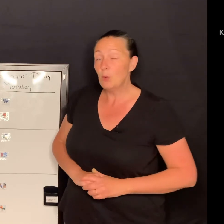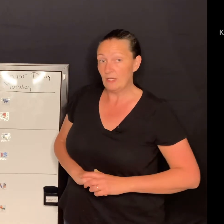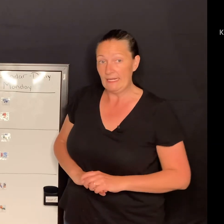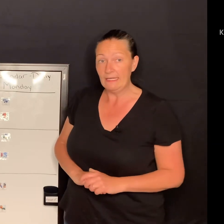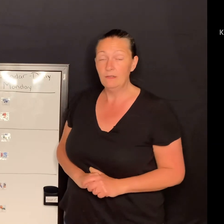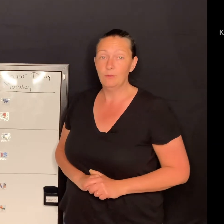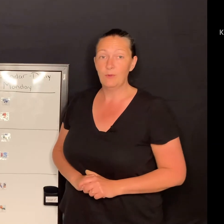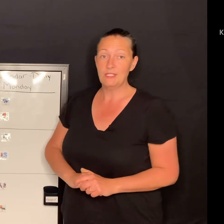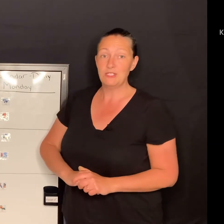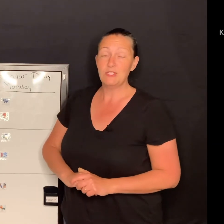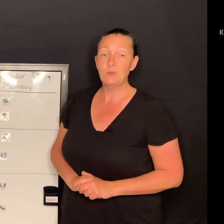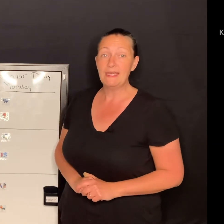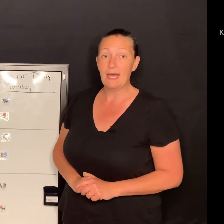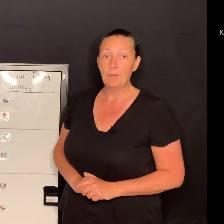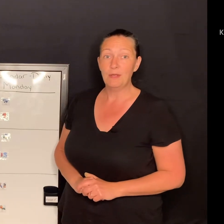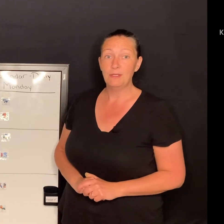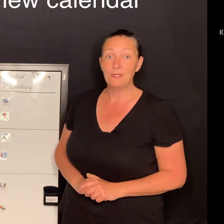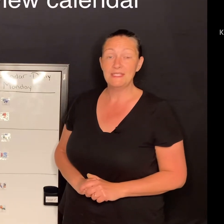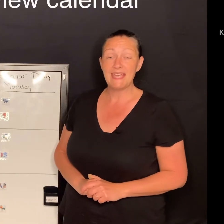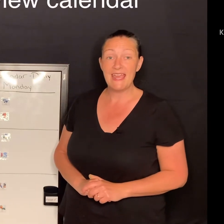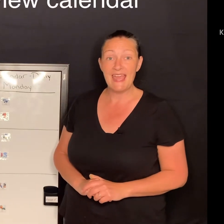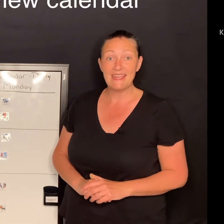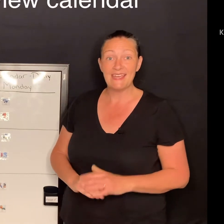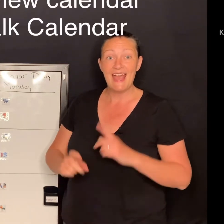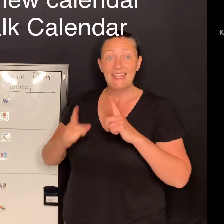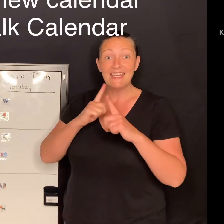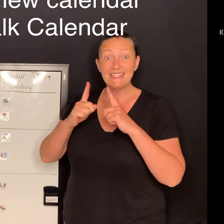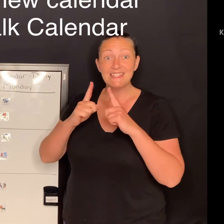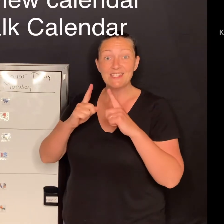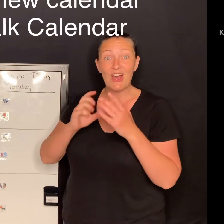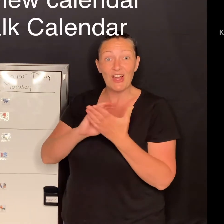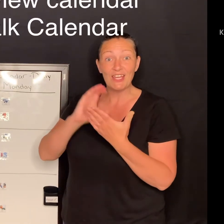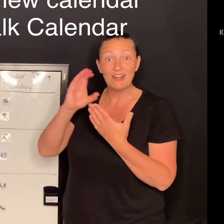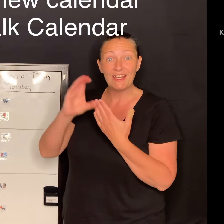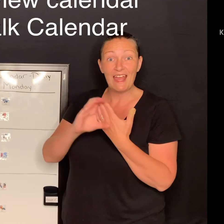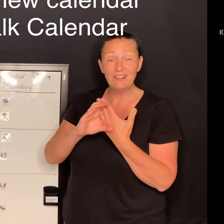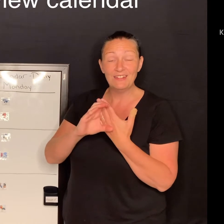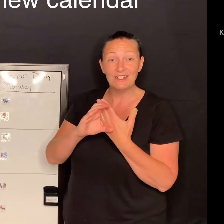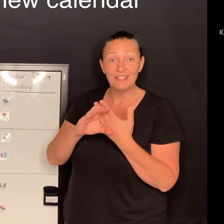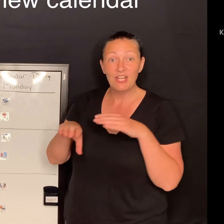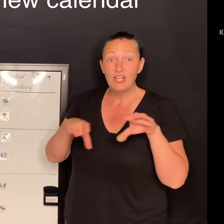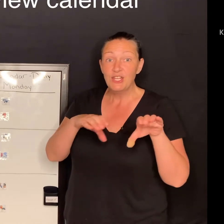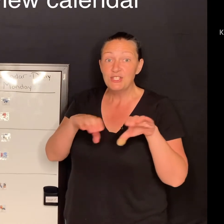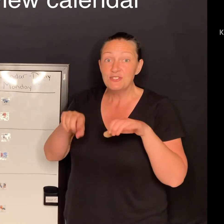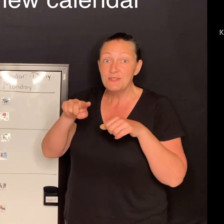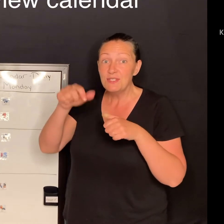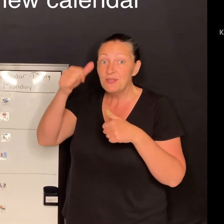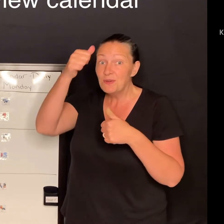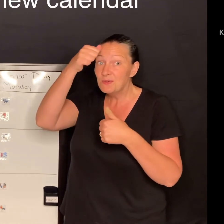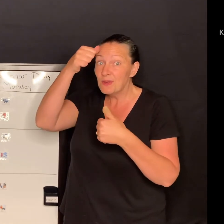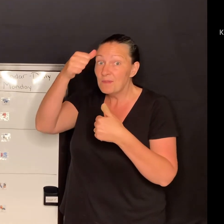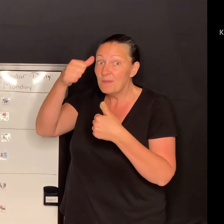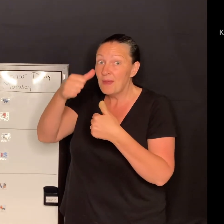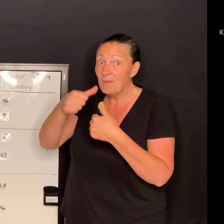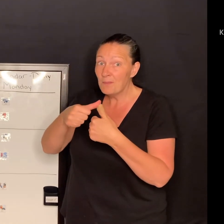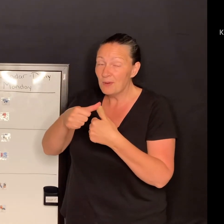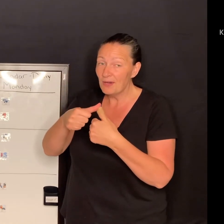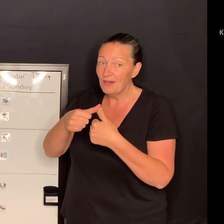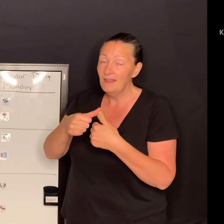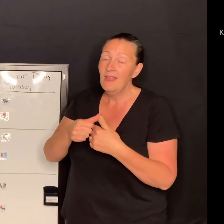morning, once you wake up, you can say, hey, let's talk at our calendar. Do you remember? And